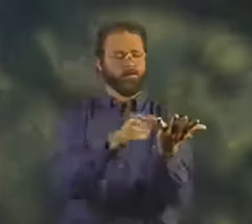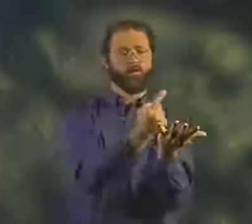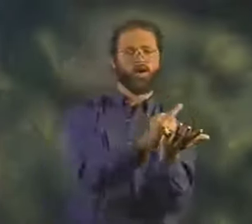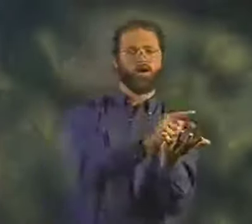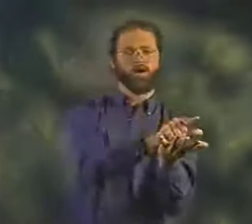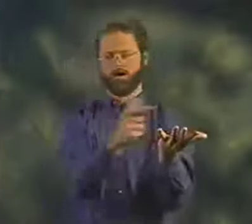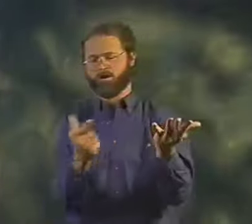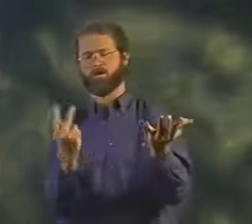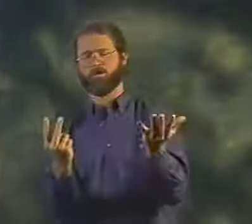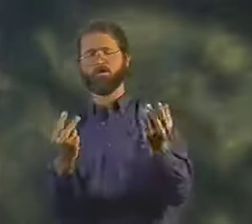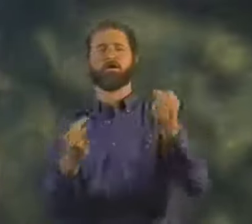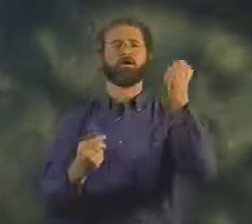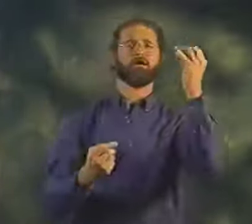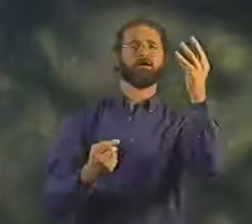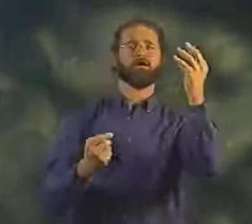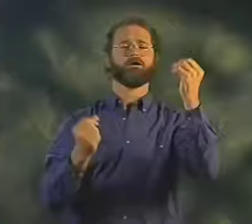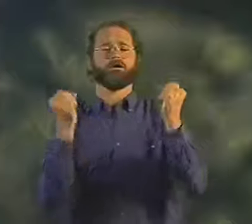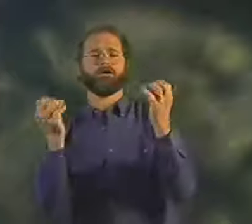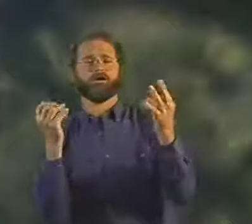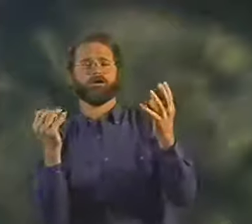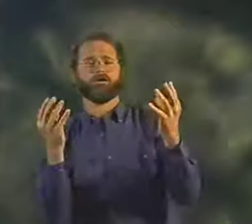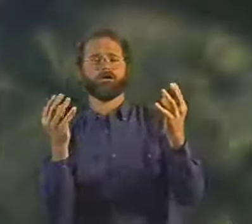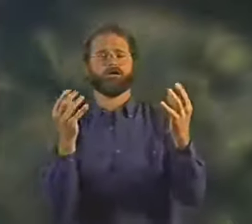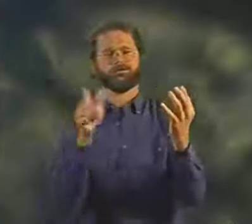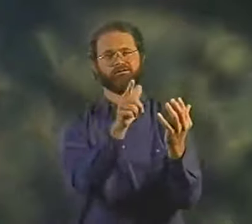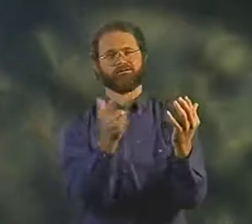alternating between one hand and two hands.